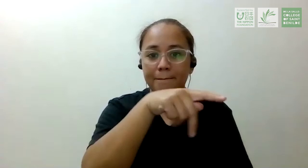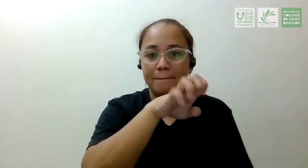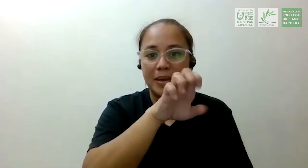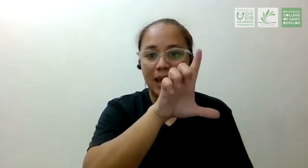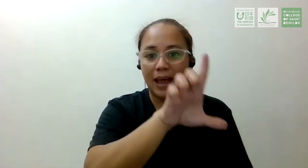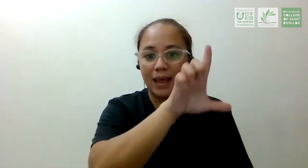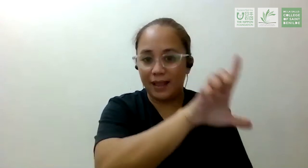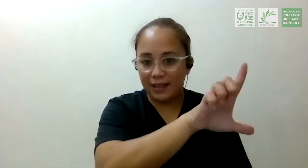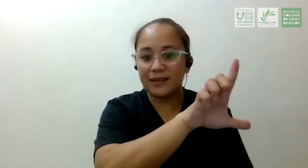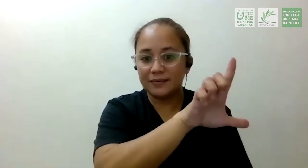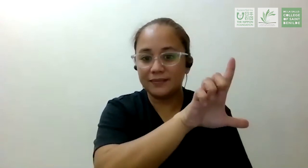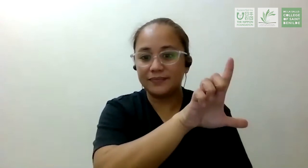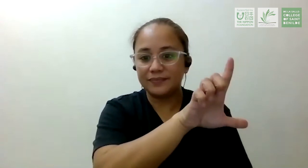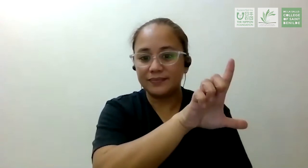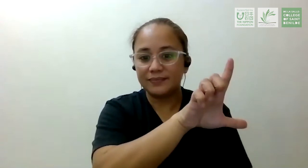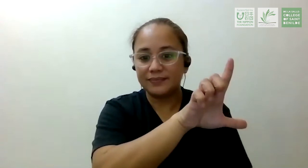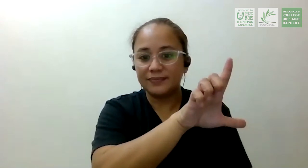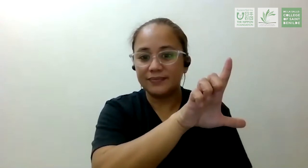K-A-N-N-A-P-E-L-L.